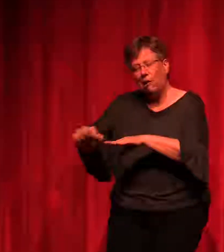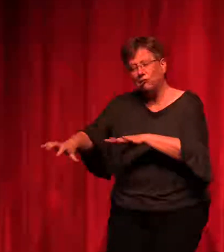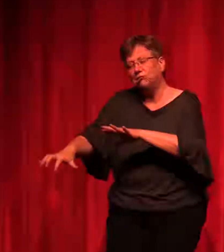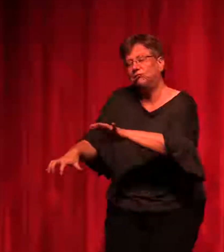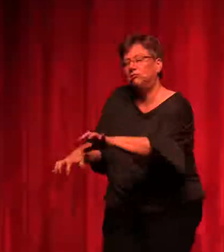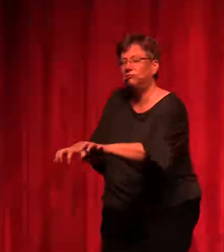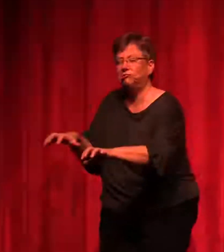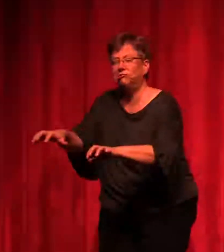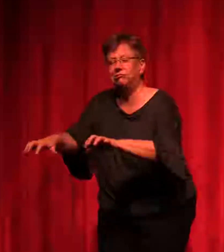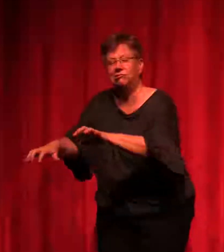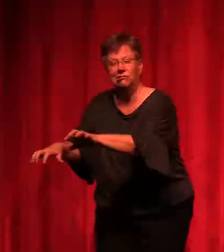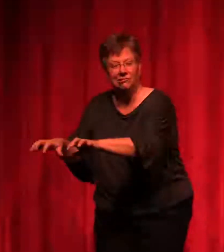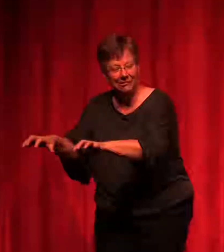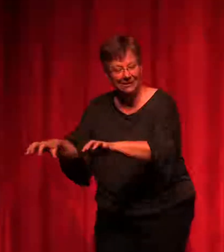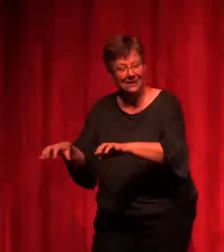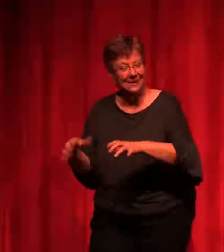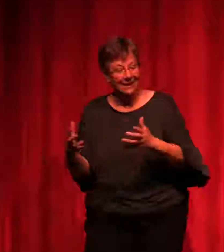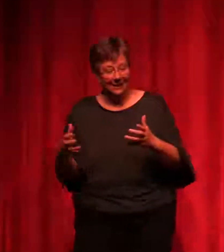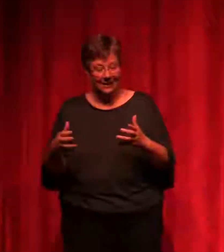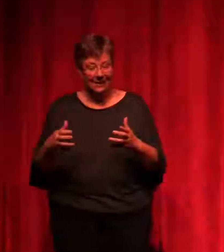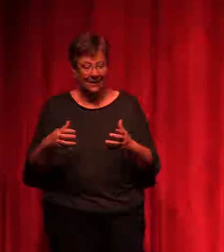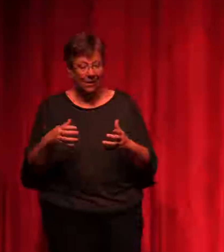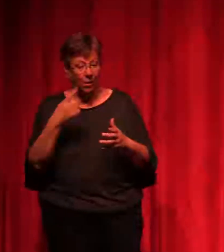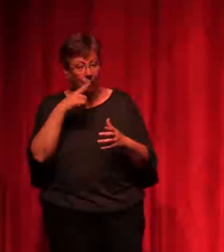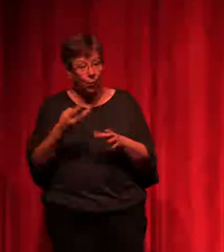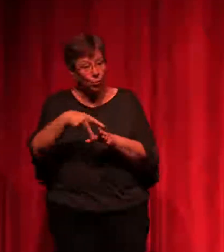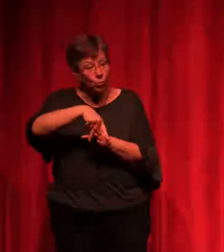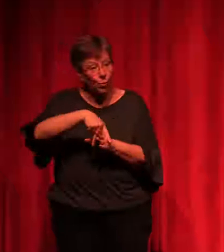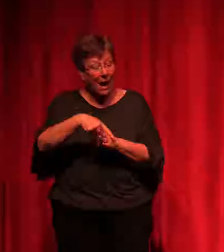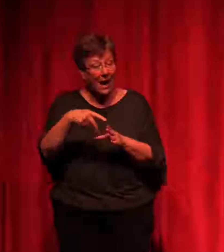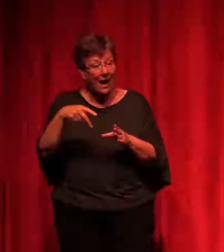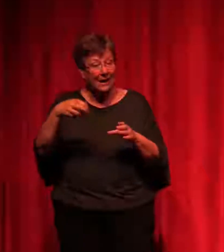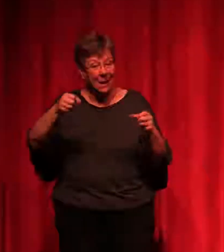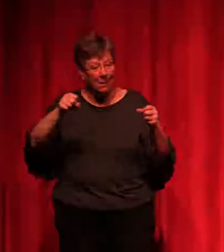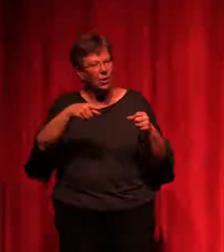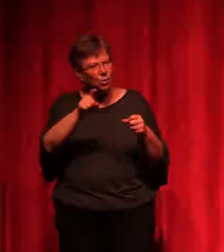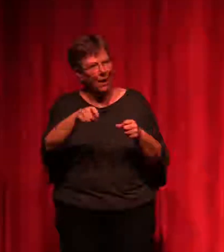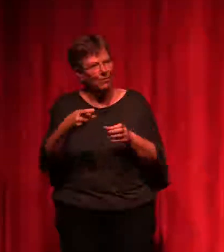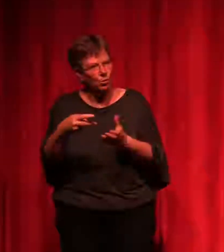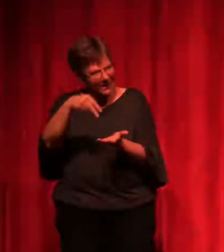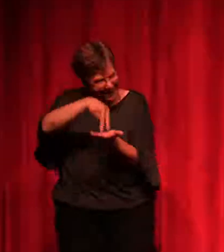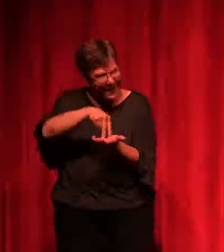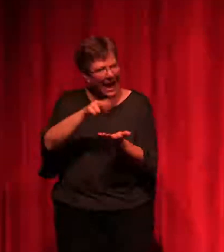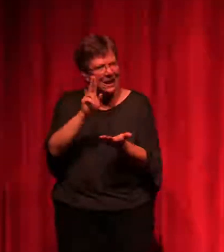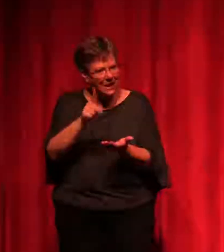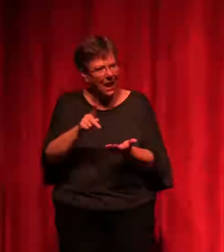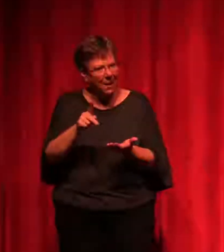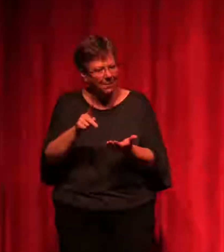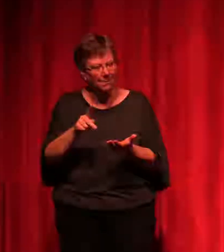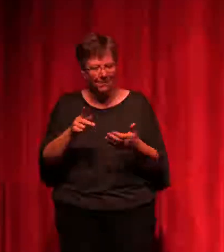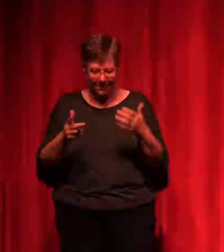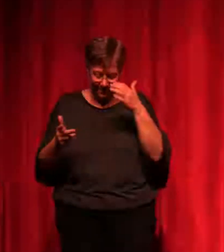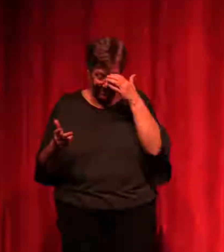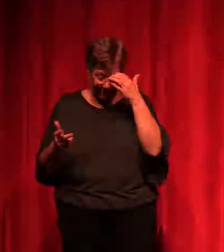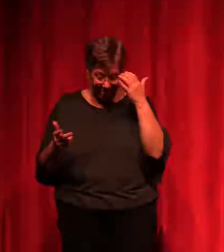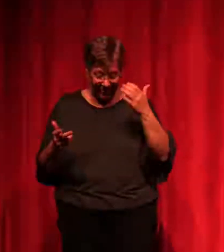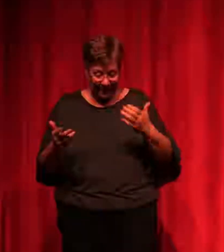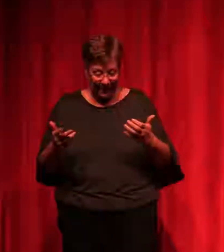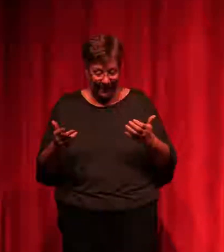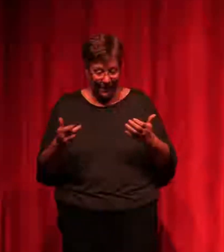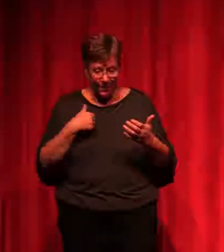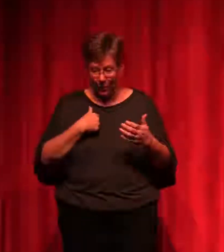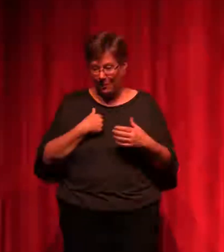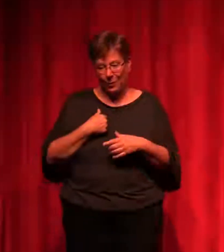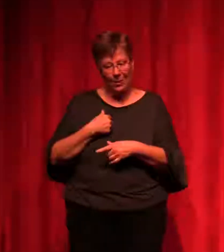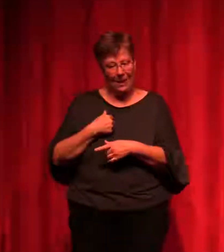dirt biking, you got to stand up, and you got to put your weight on the pegs on the outside. That's how you kind of keep it in the gravel and everything. I'm